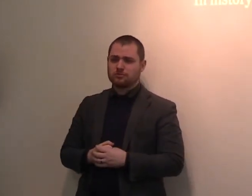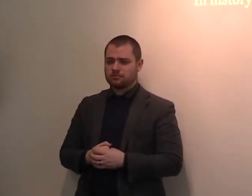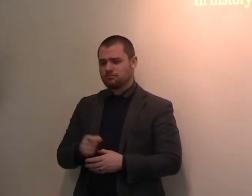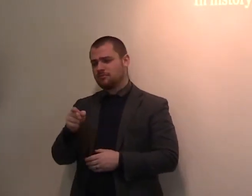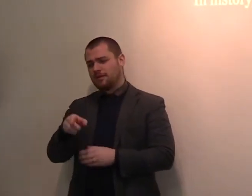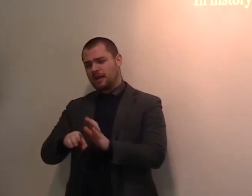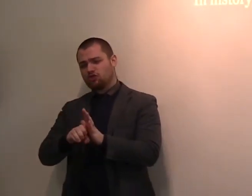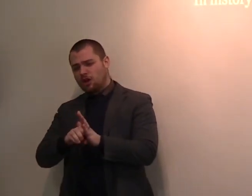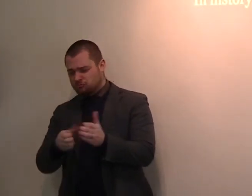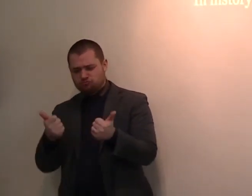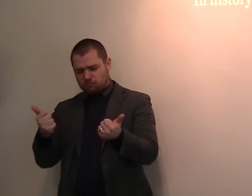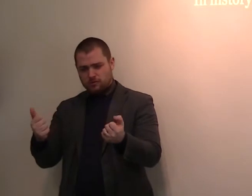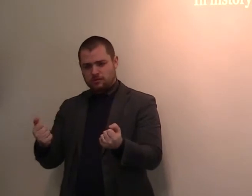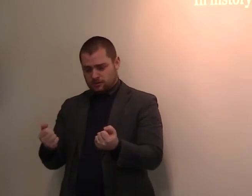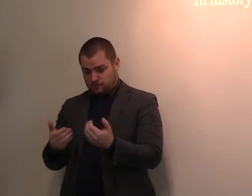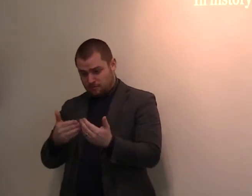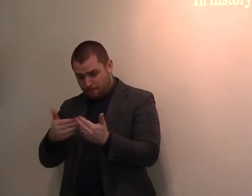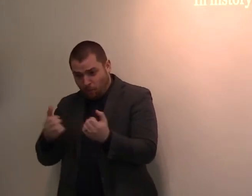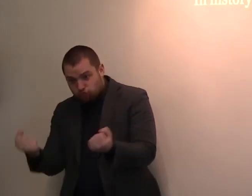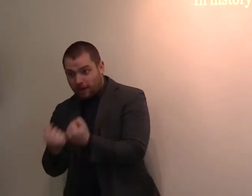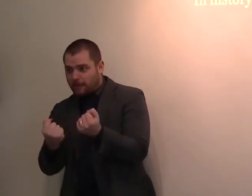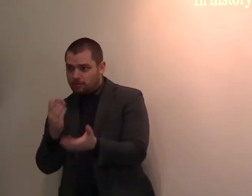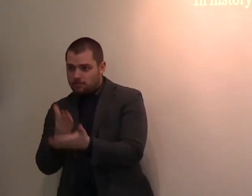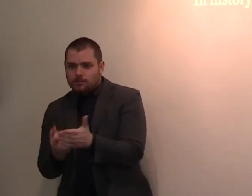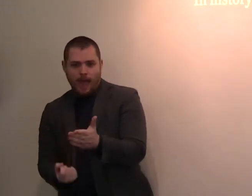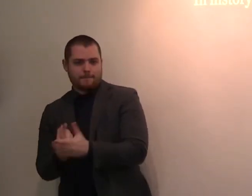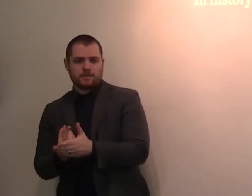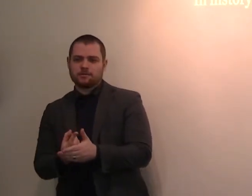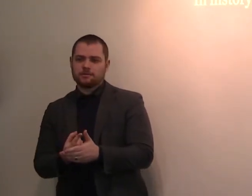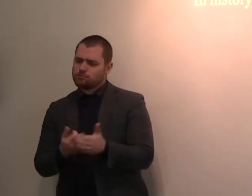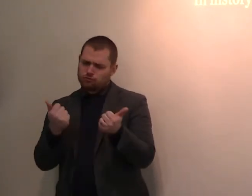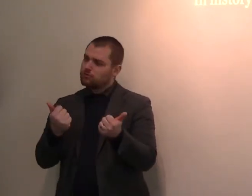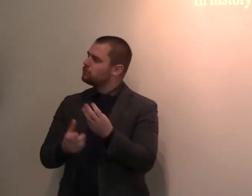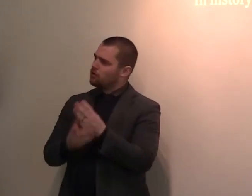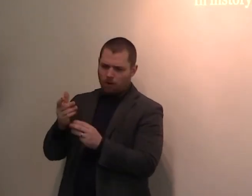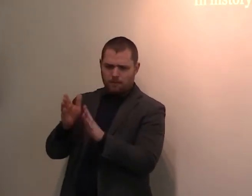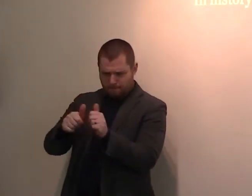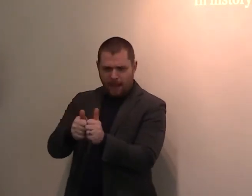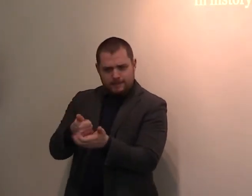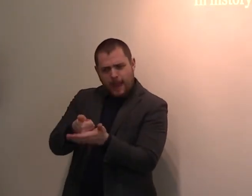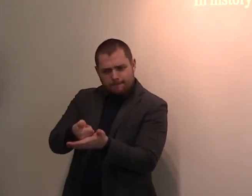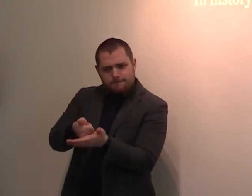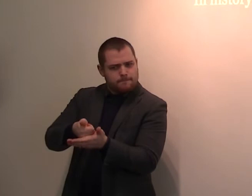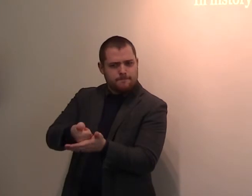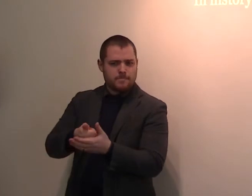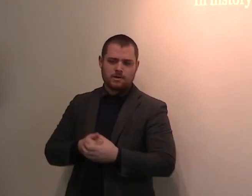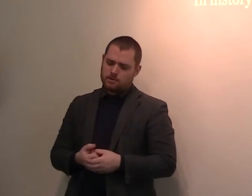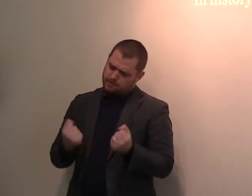sclerosis. They got new strength through leaders, through overseers who were able to give a right word to the church.